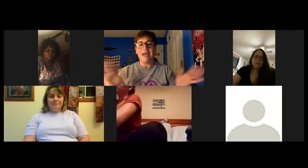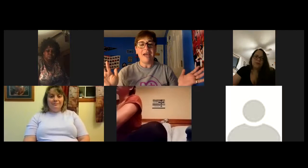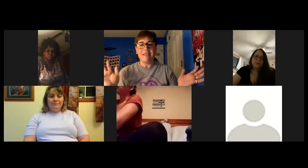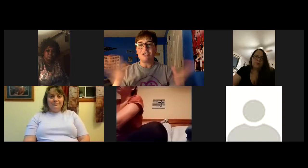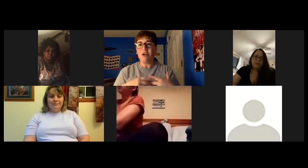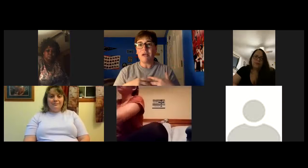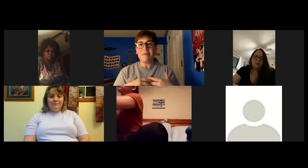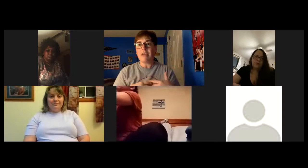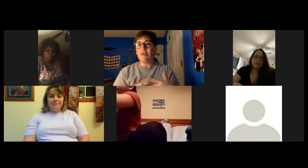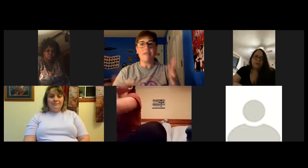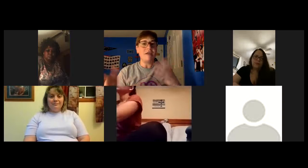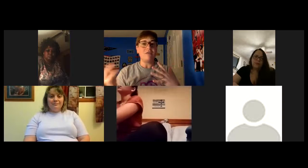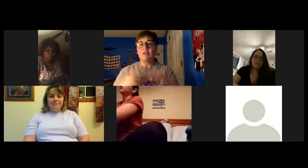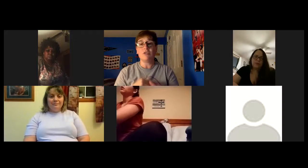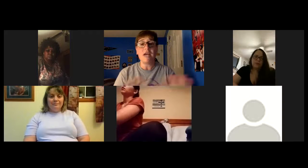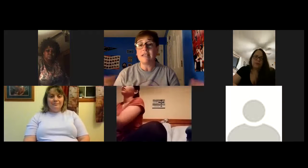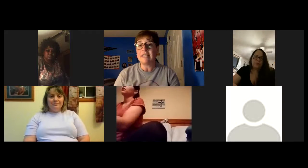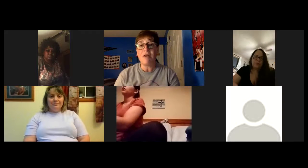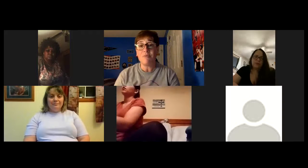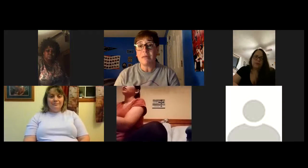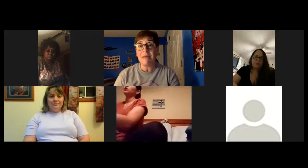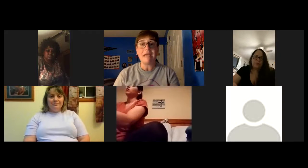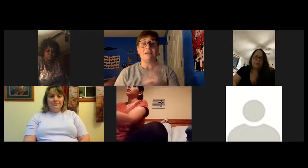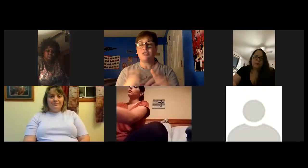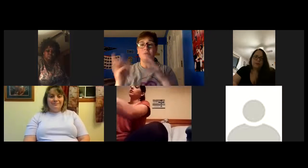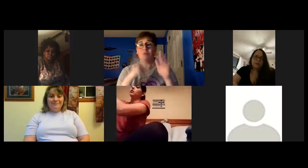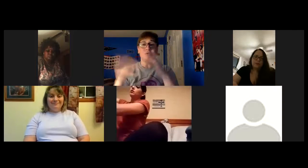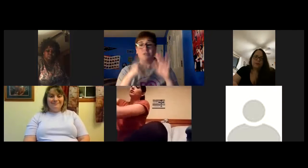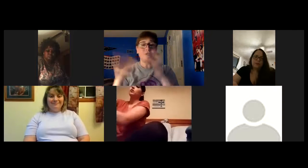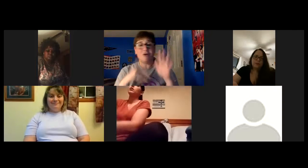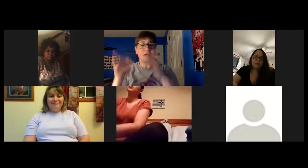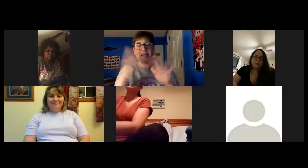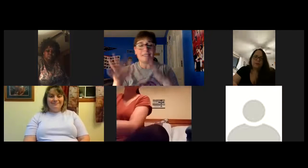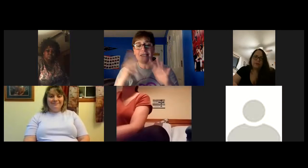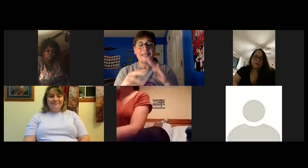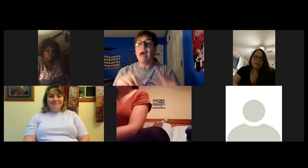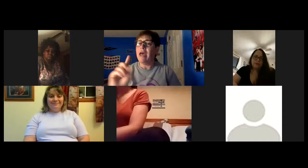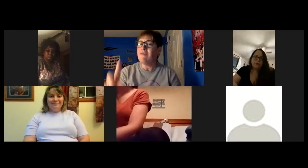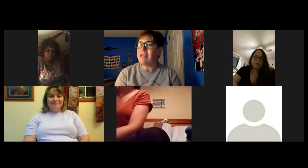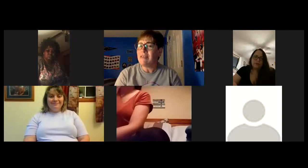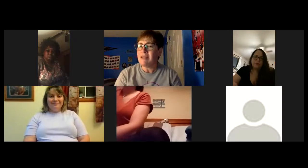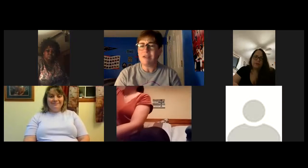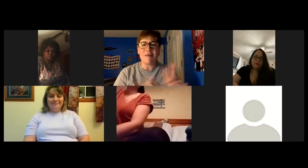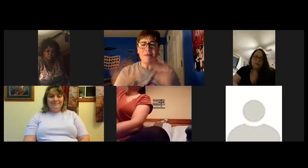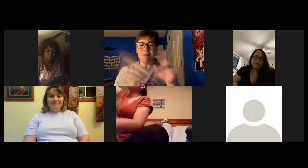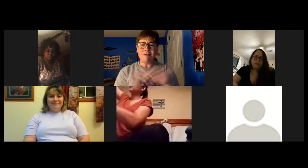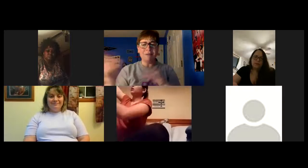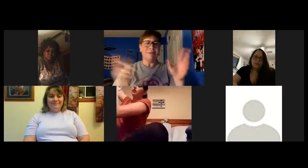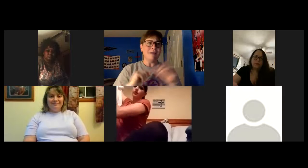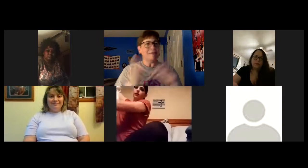community, and they just all come together, and there's not a sound being made. It's just all kinds of this. And every now and then you